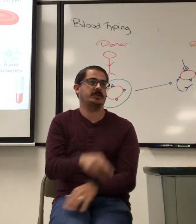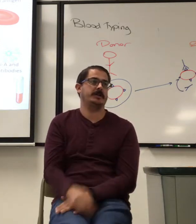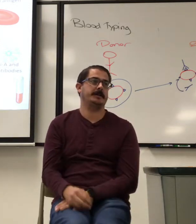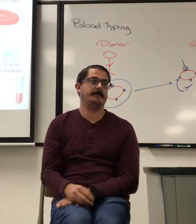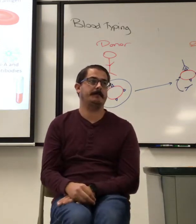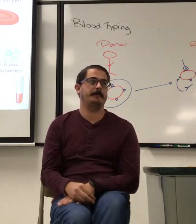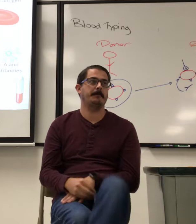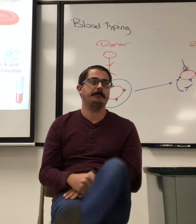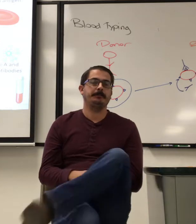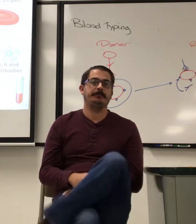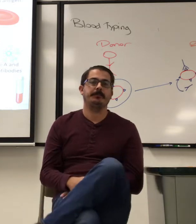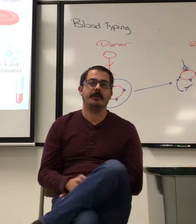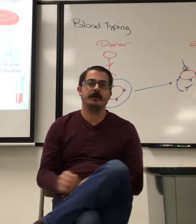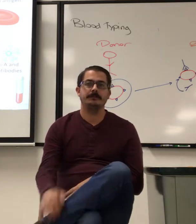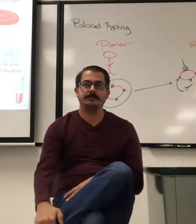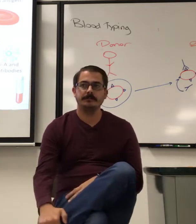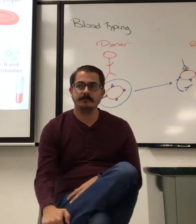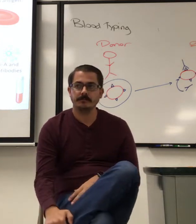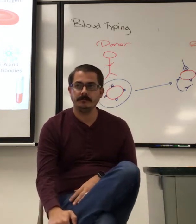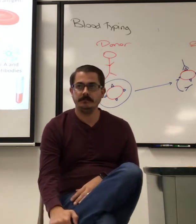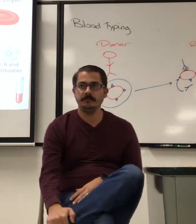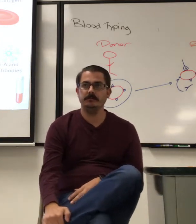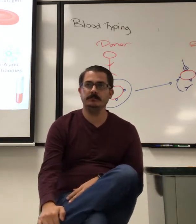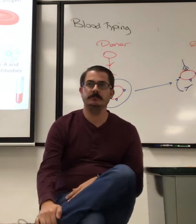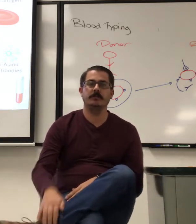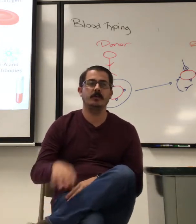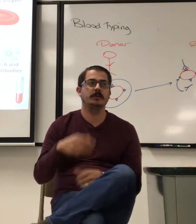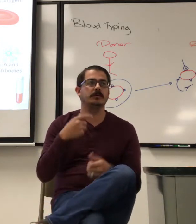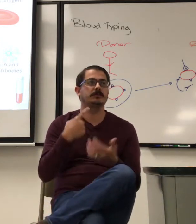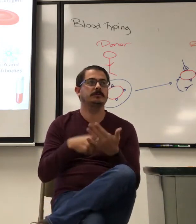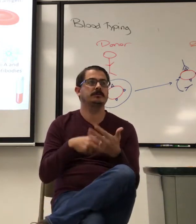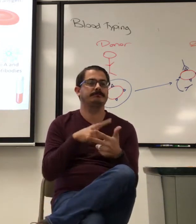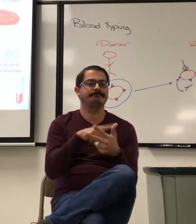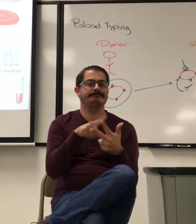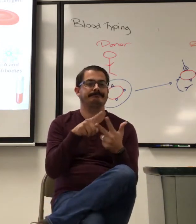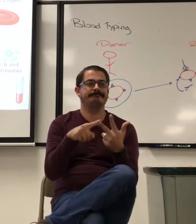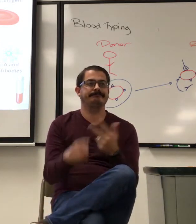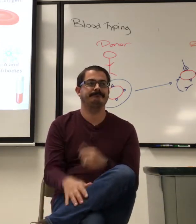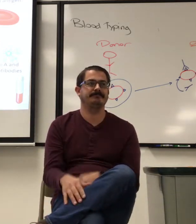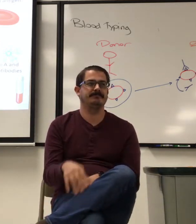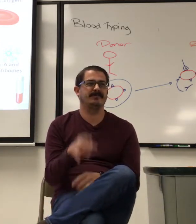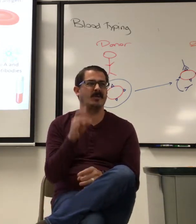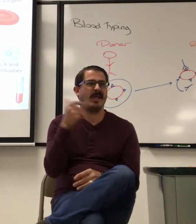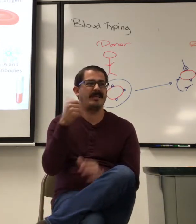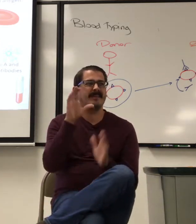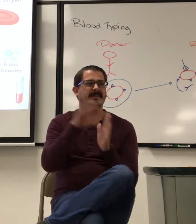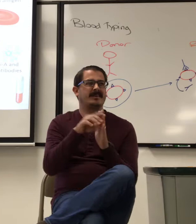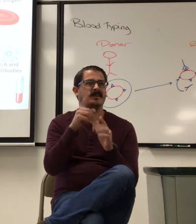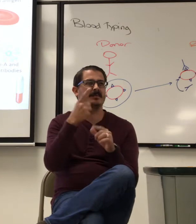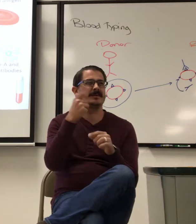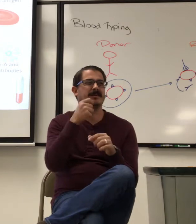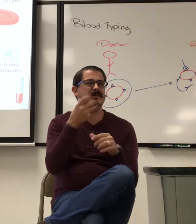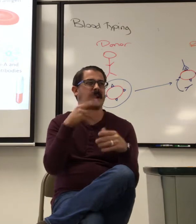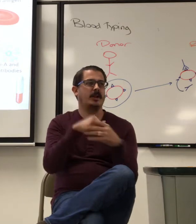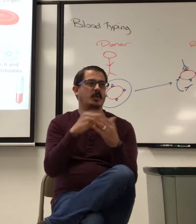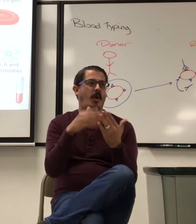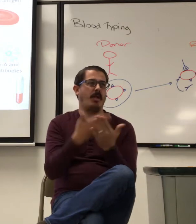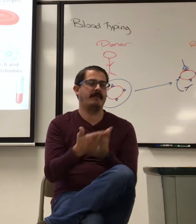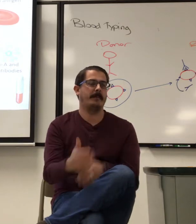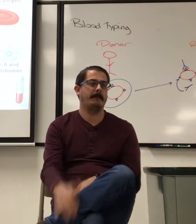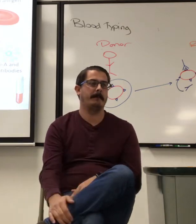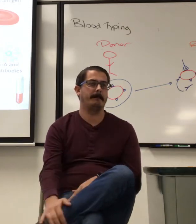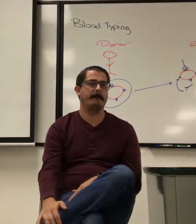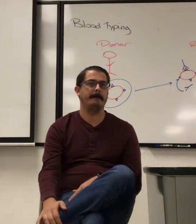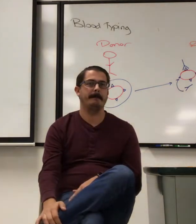Okay. So let me go through all the blood types, and I don't like to use this figure because it doesn't include all of them, all